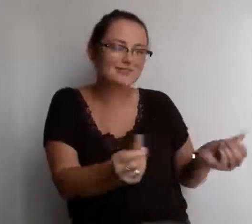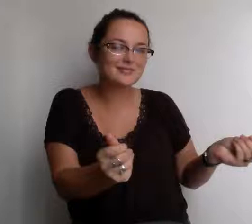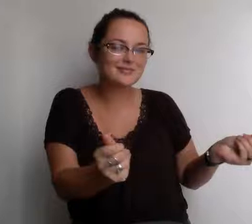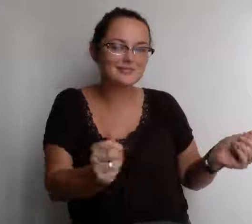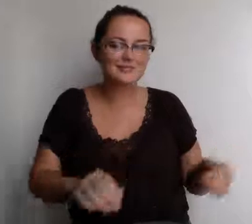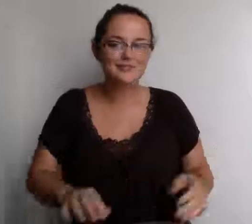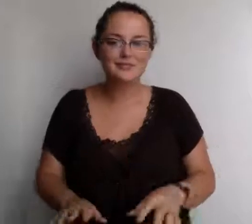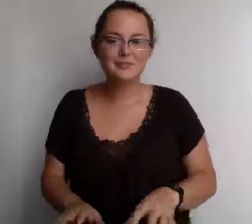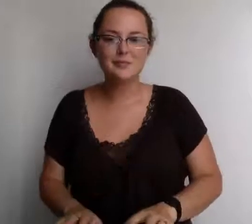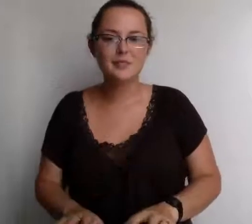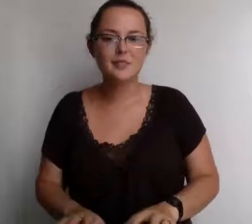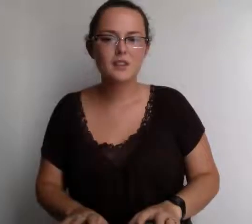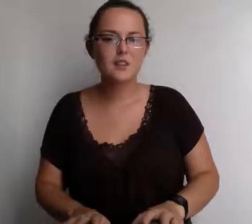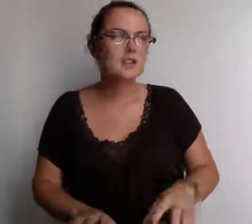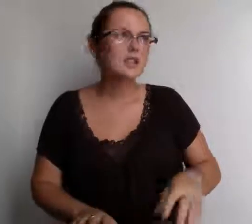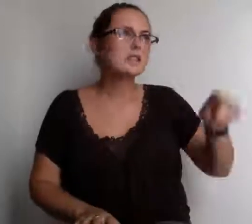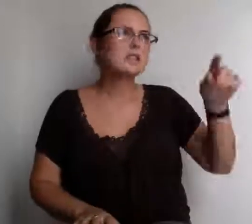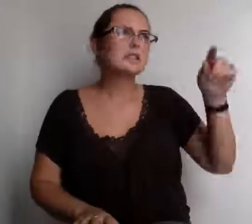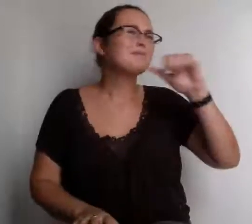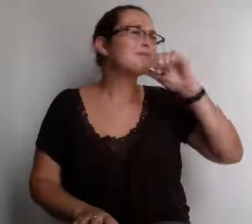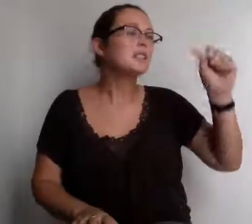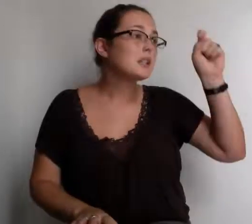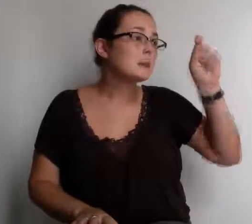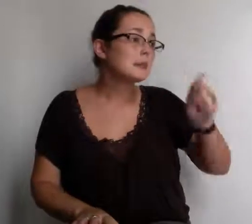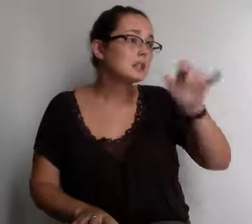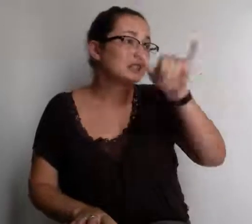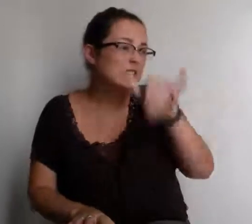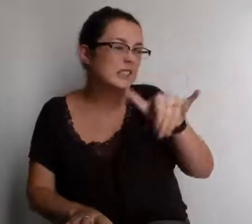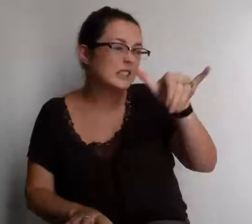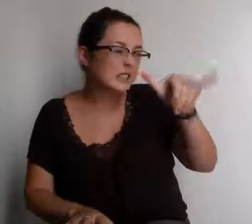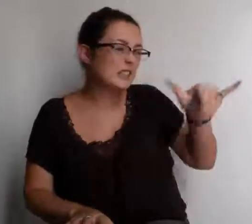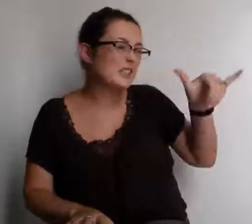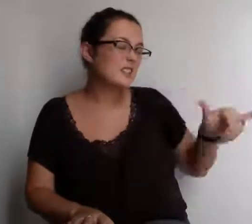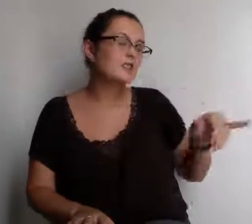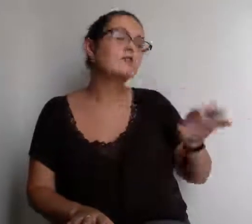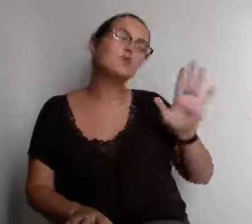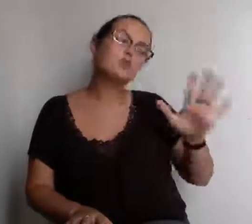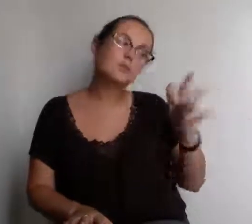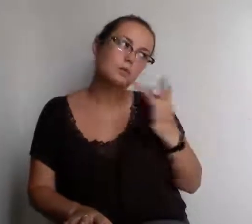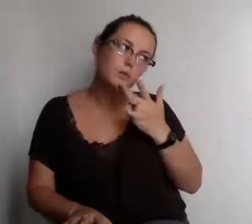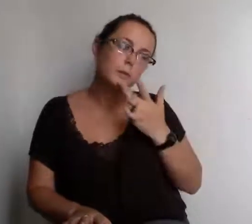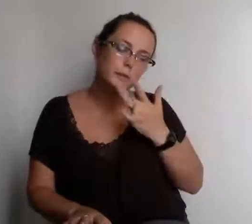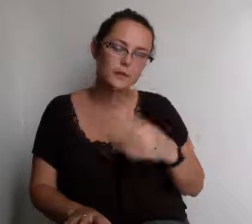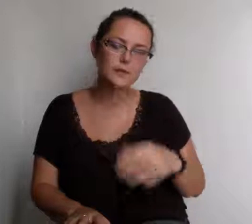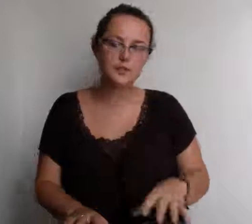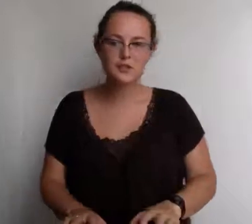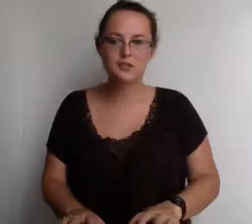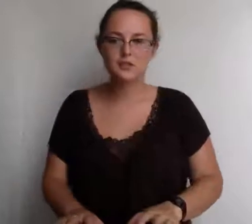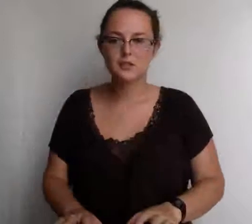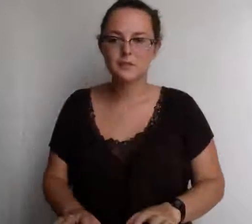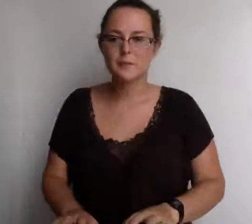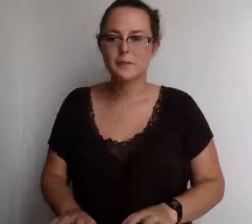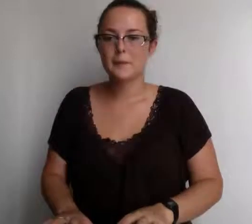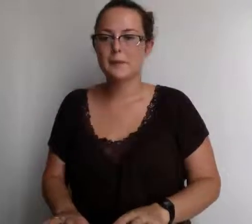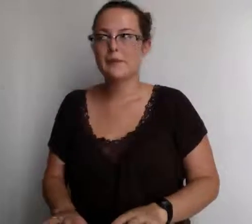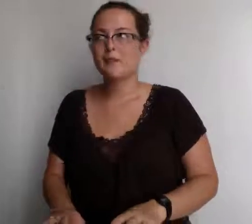worry. Now, there's no one right way to integrate the entire physical exam. You just have to get into a routine that works for you. I'm just afraid if I go through everything,